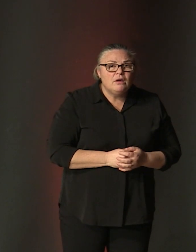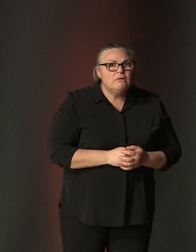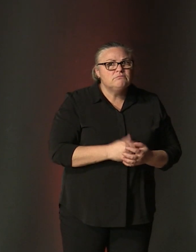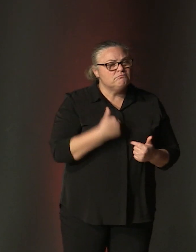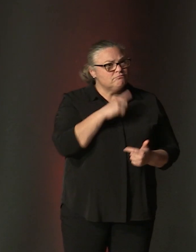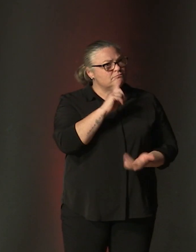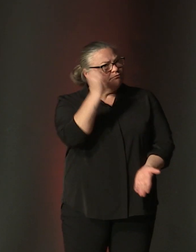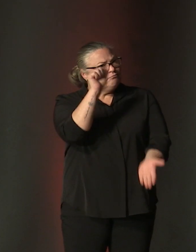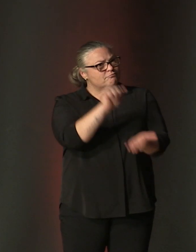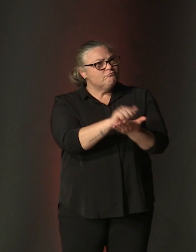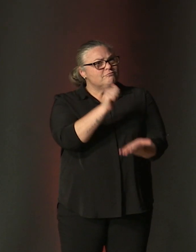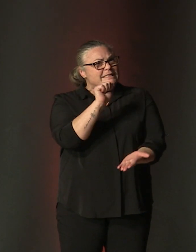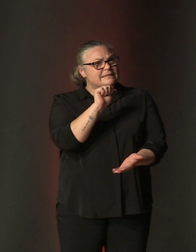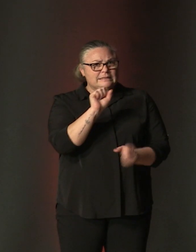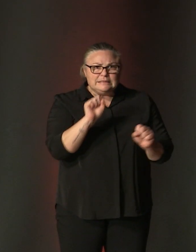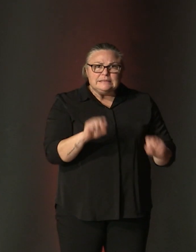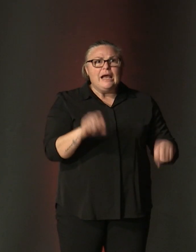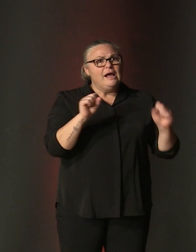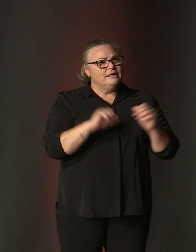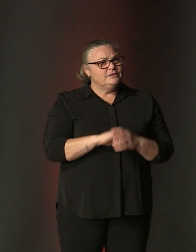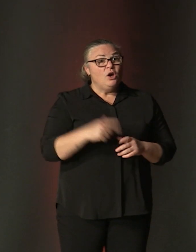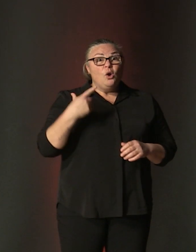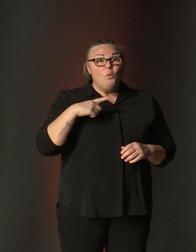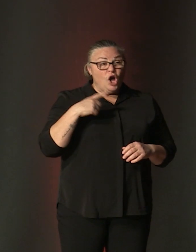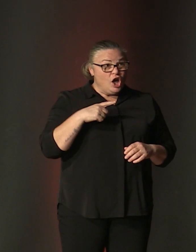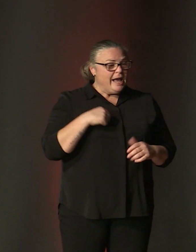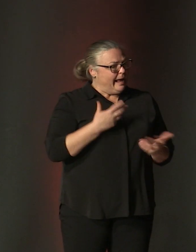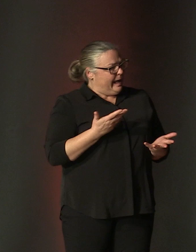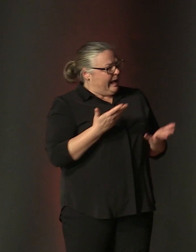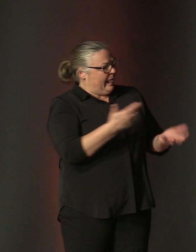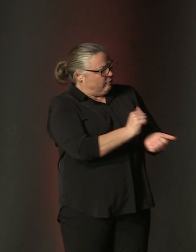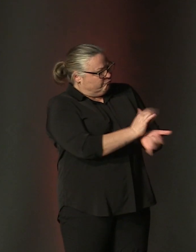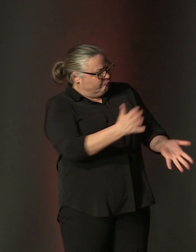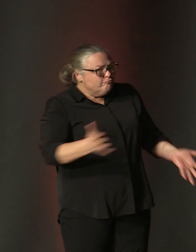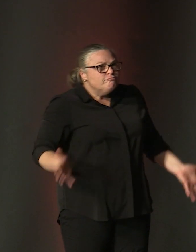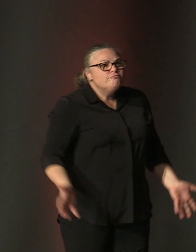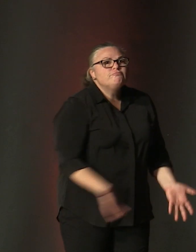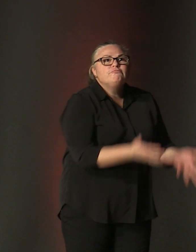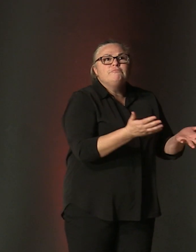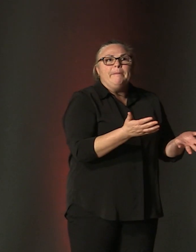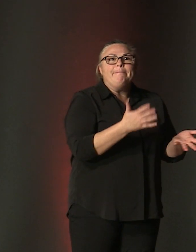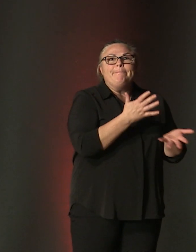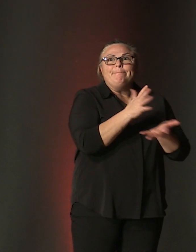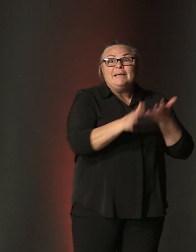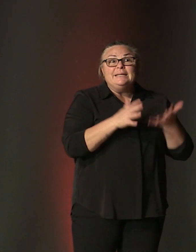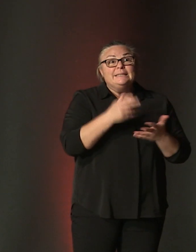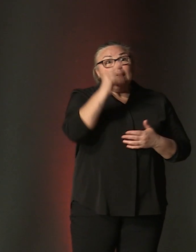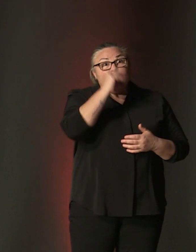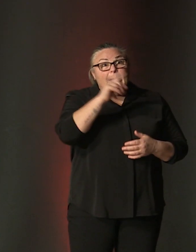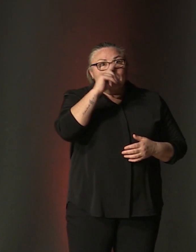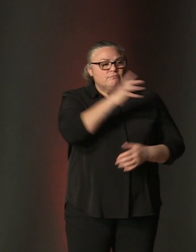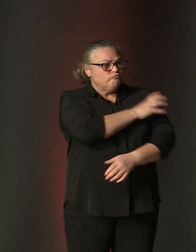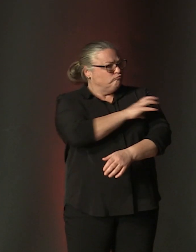absolutely. Because through breaking these barriers, we are now able to empower young people who don't have